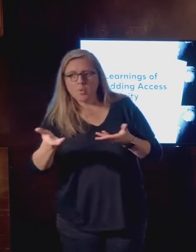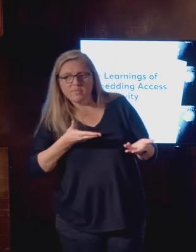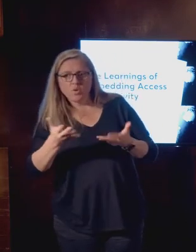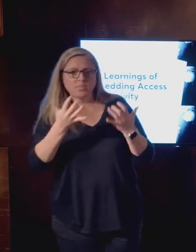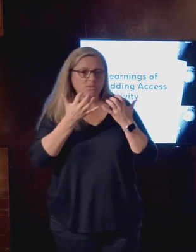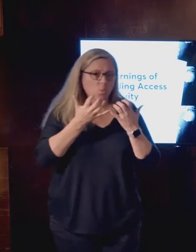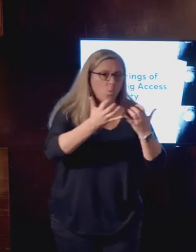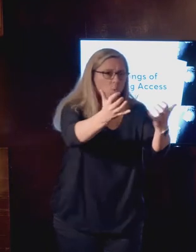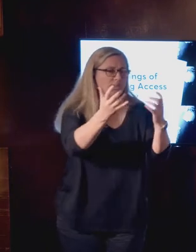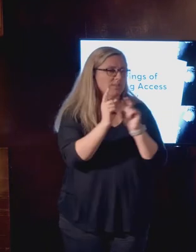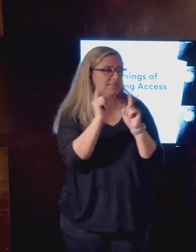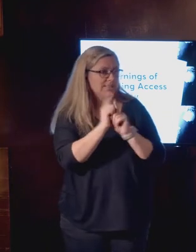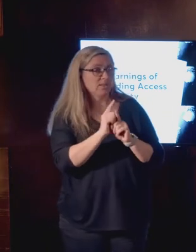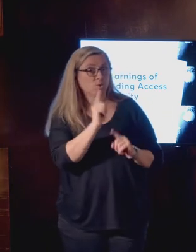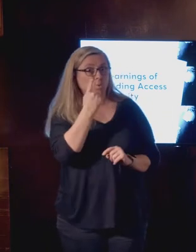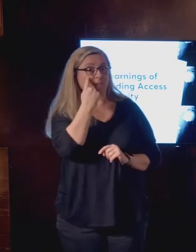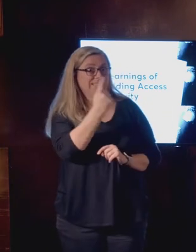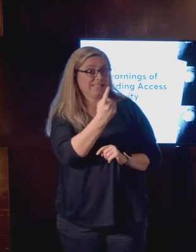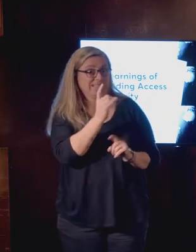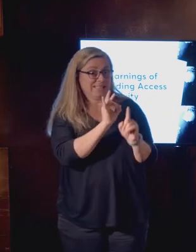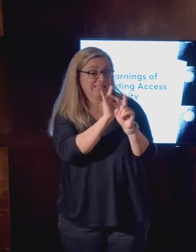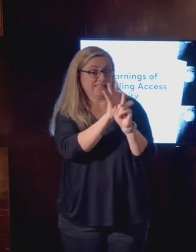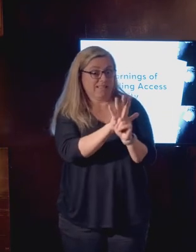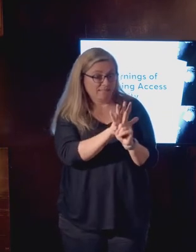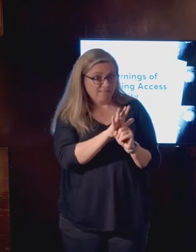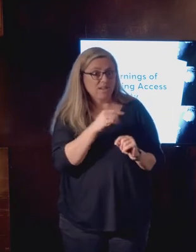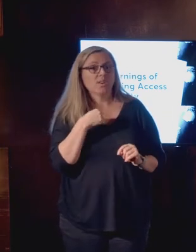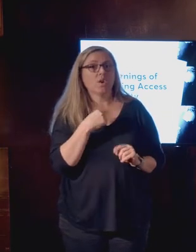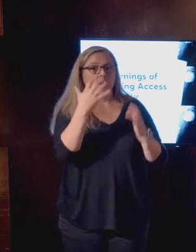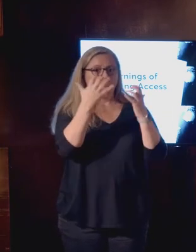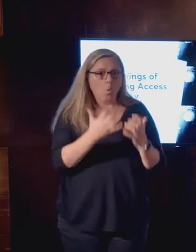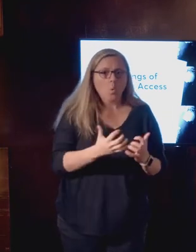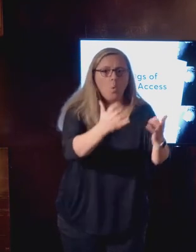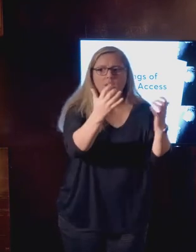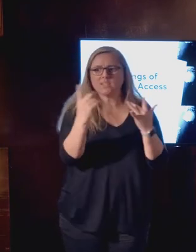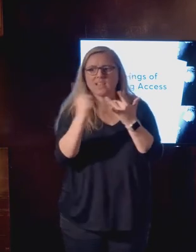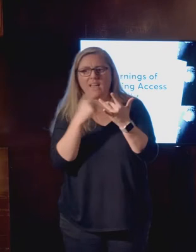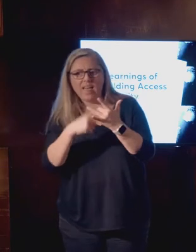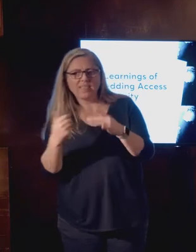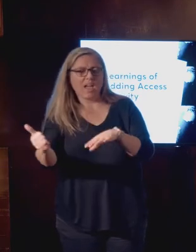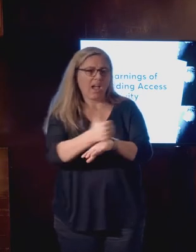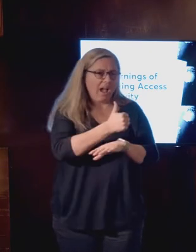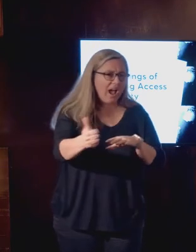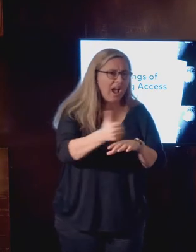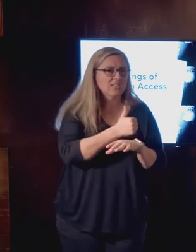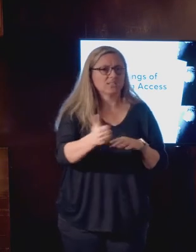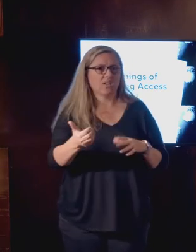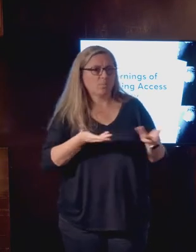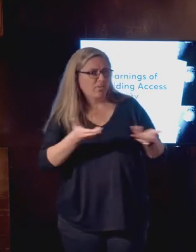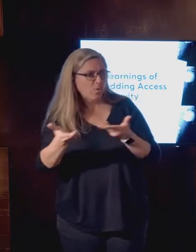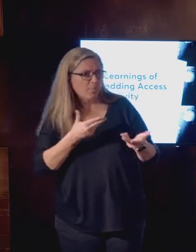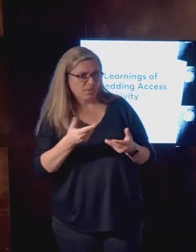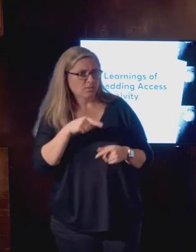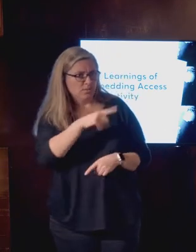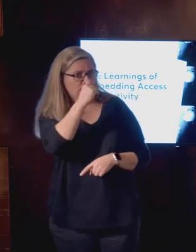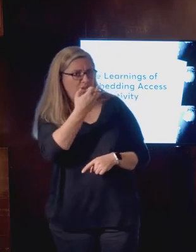make the idea of seeing yourself, like you were saying before, it can make the audience or other actors or performers more comfortable in asking for what